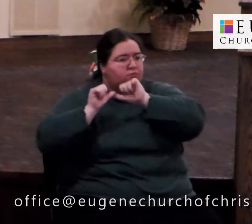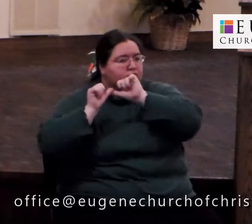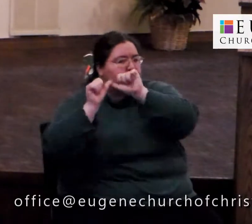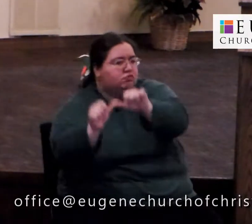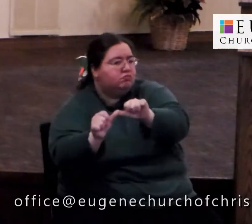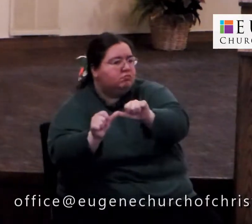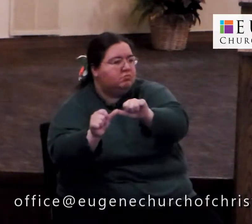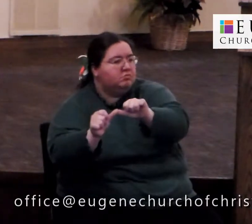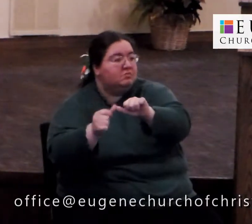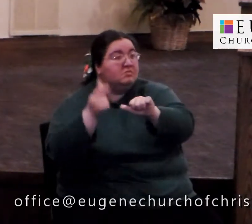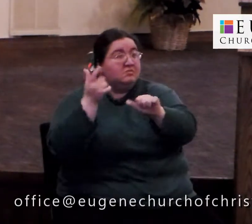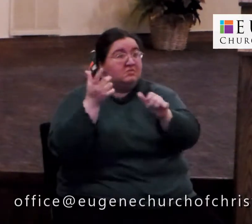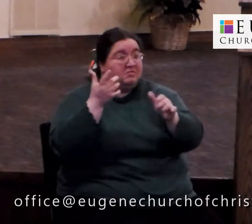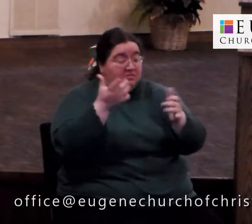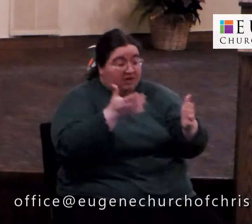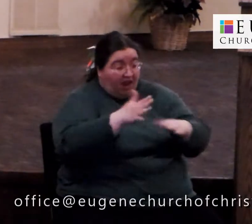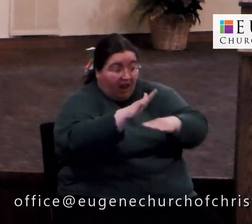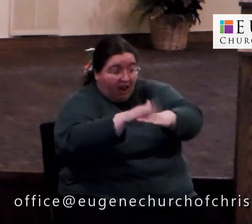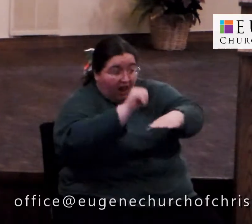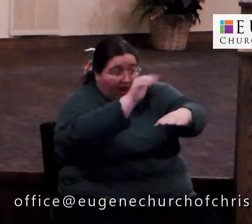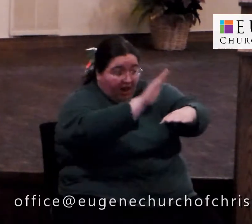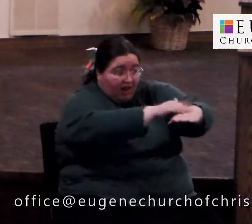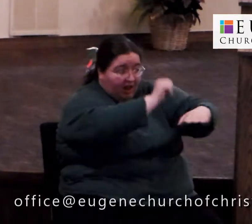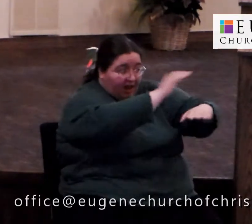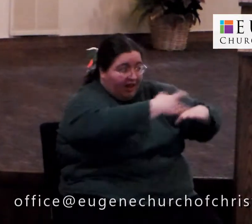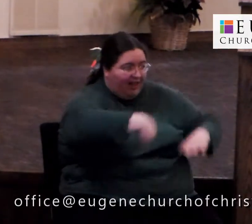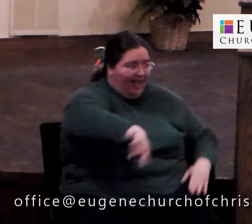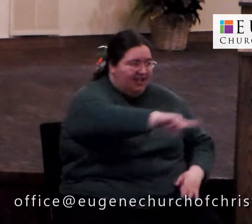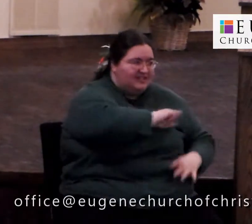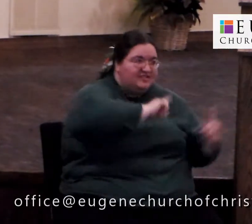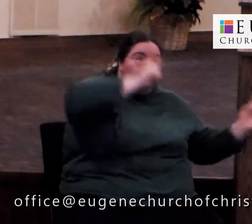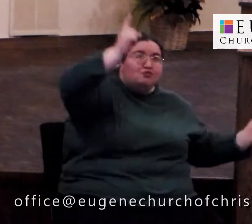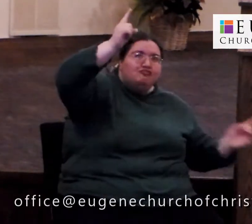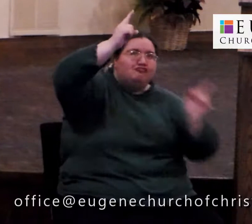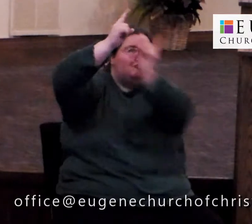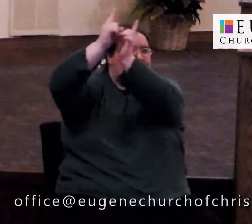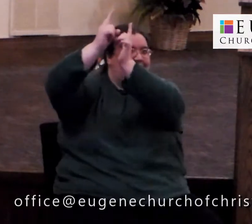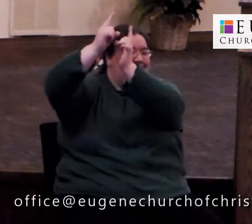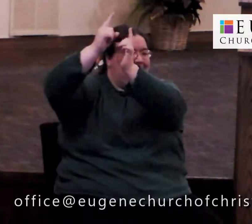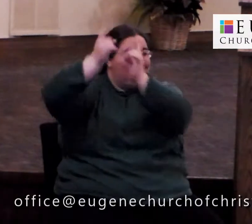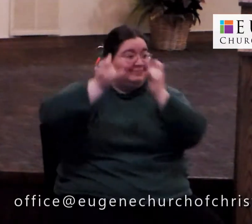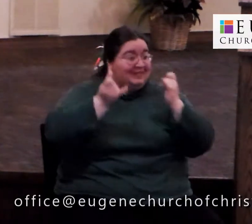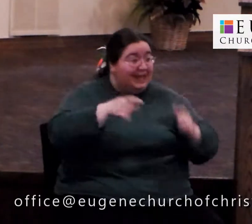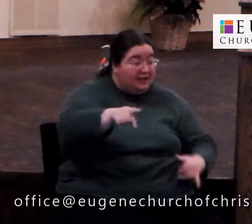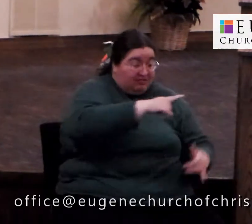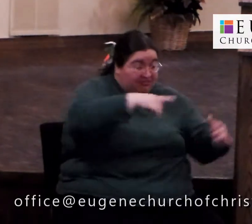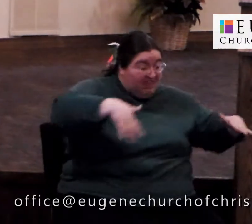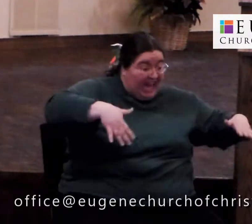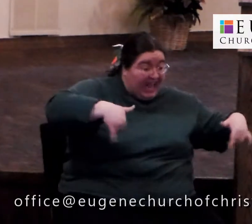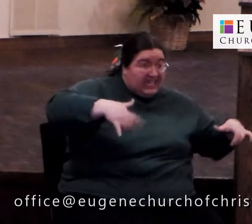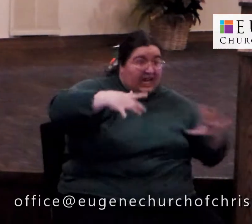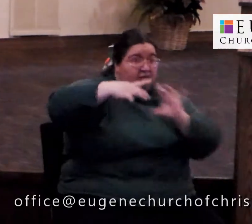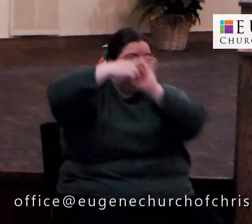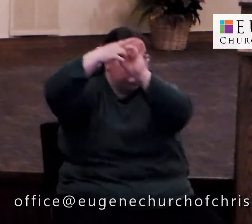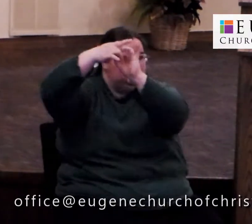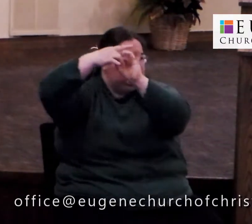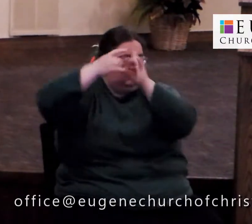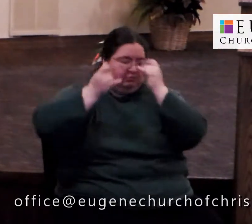us. He wants us to be with him in the same way that he came to be with us. And this morning, if you are not